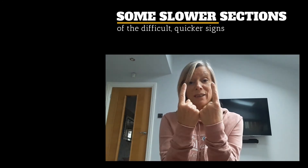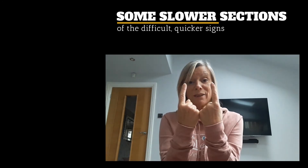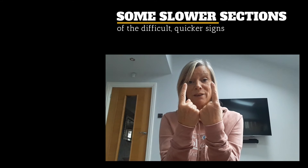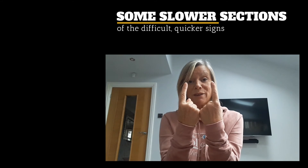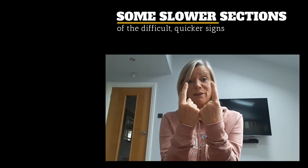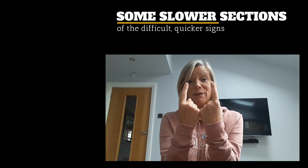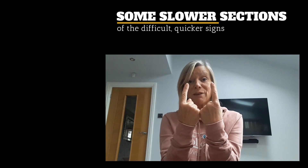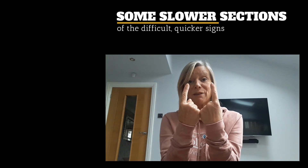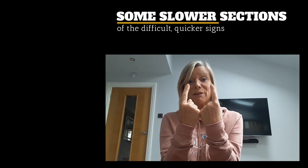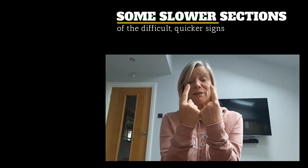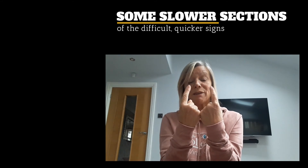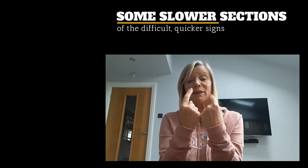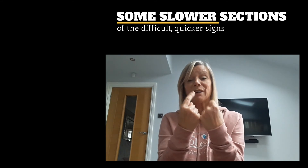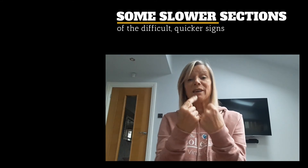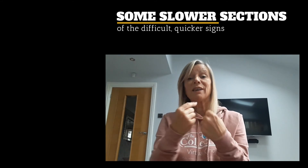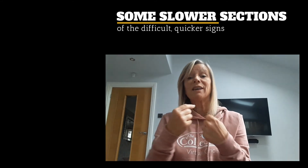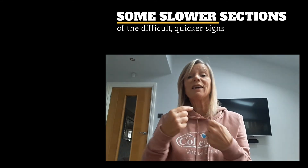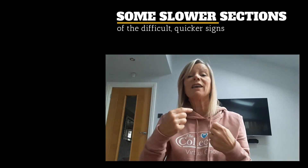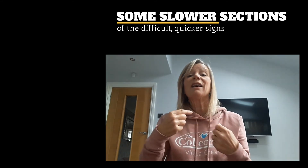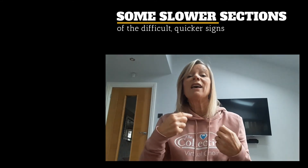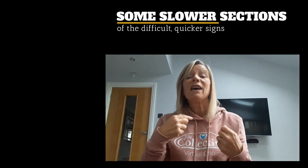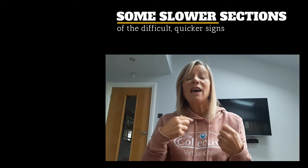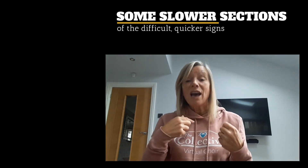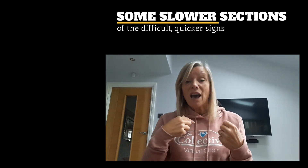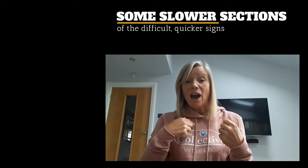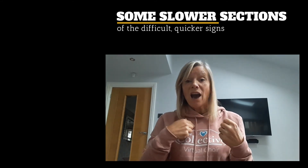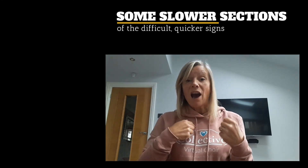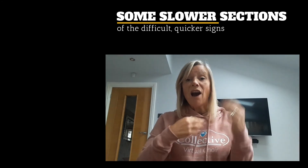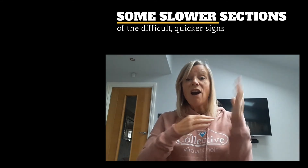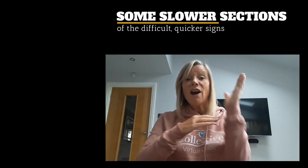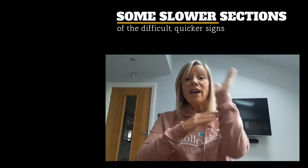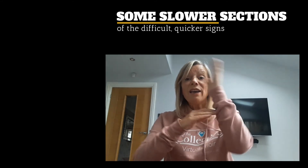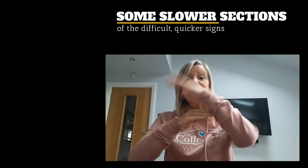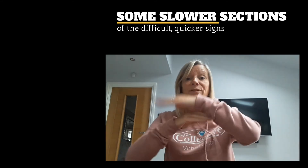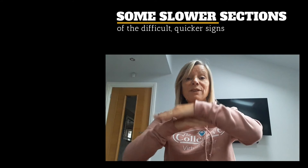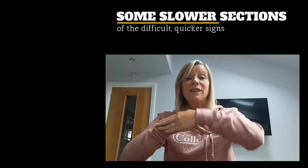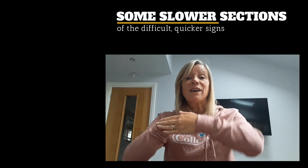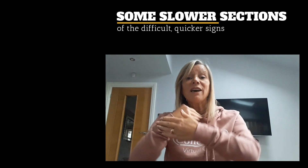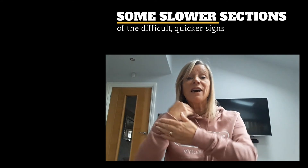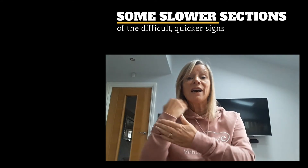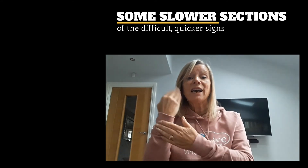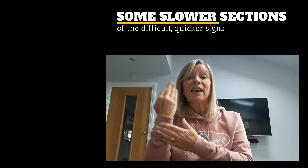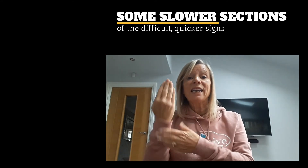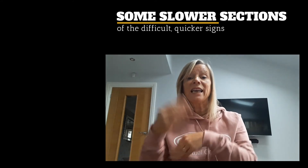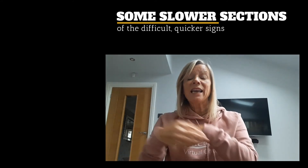this. I have done.